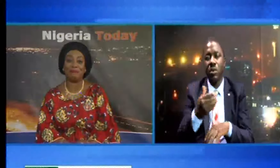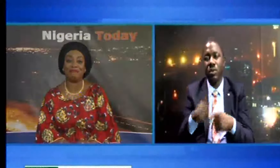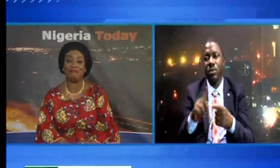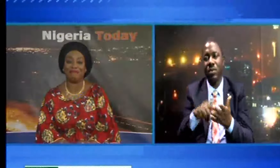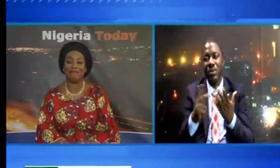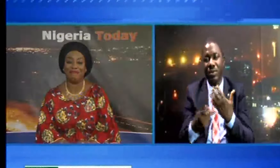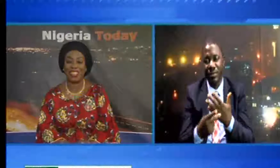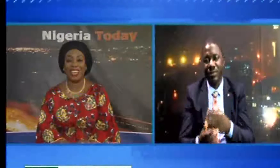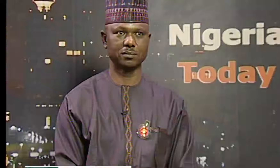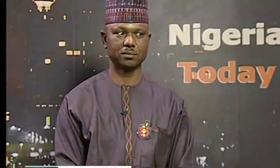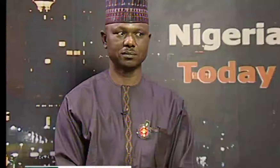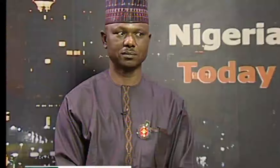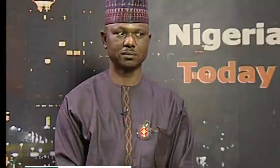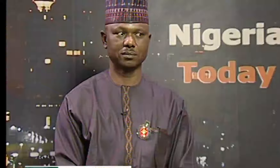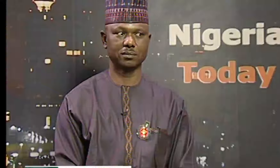program.